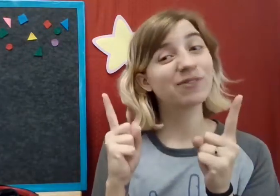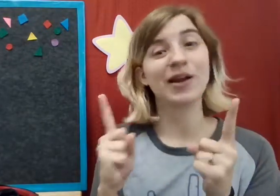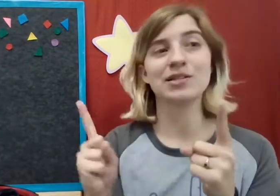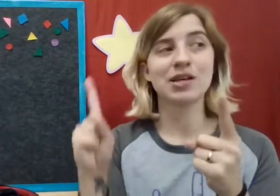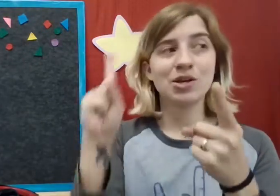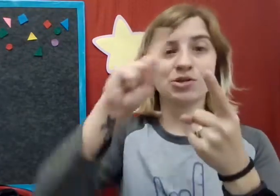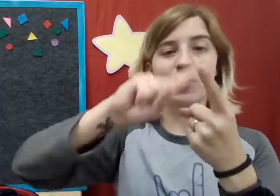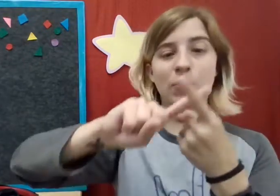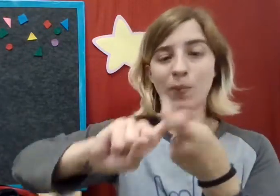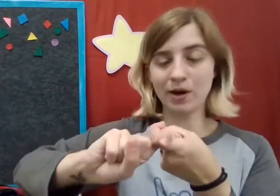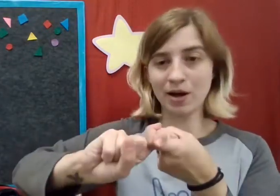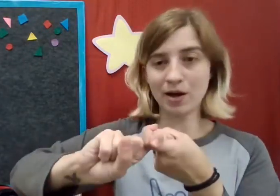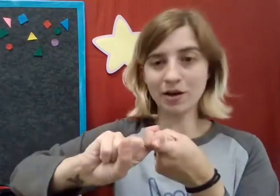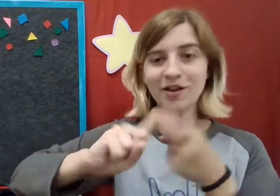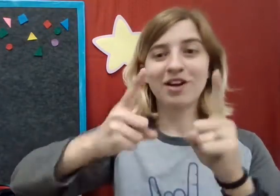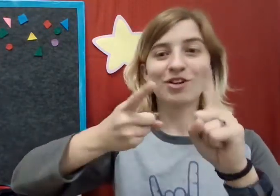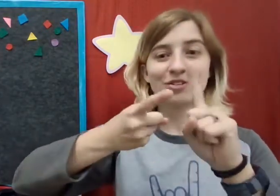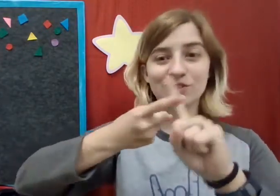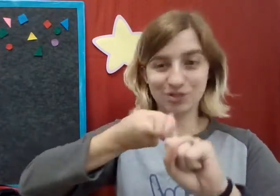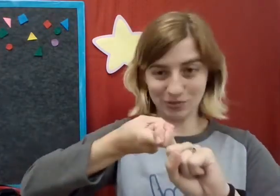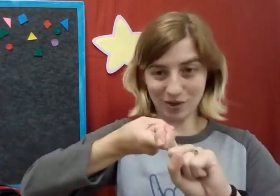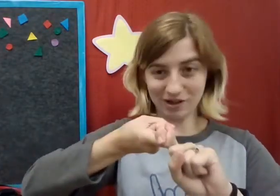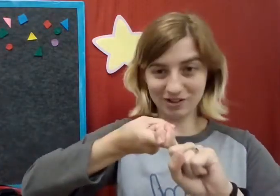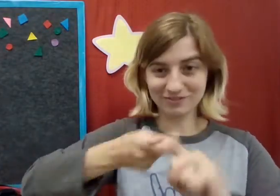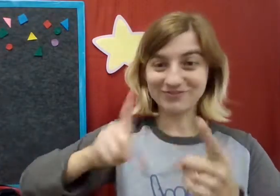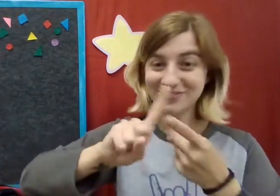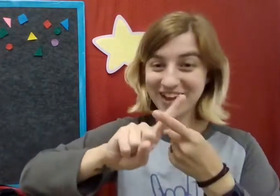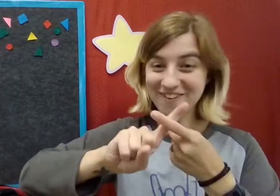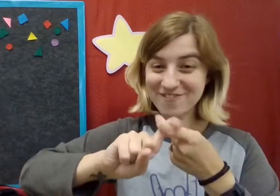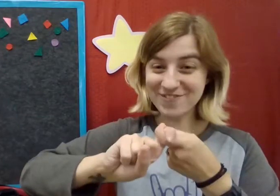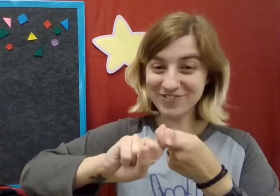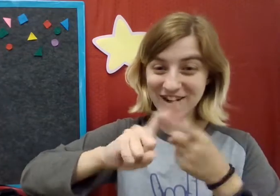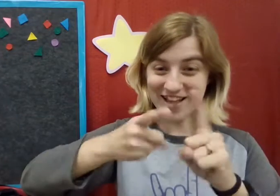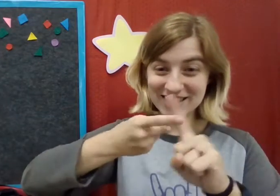friends. So one hug, two hug. Friends,